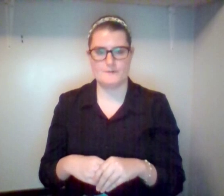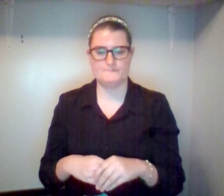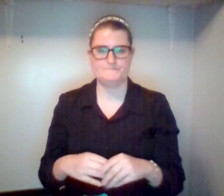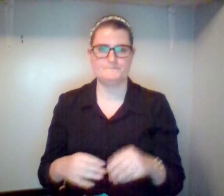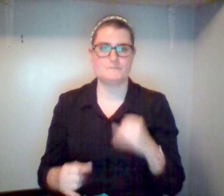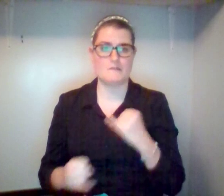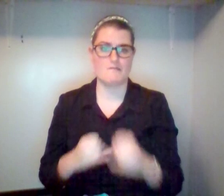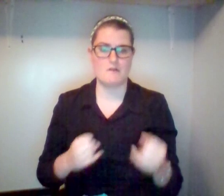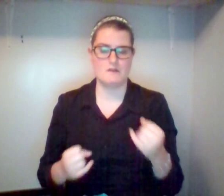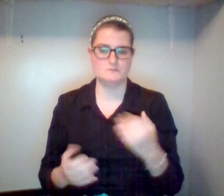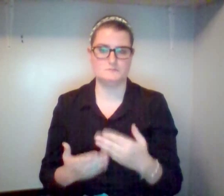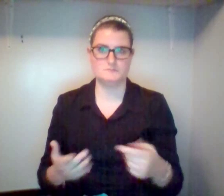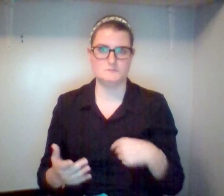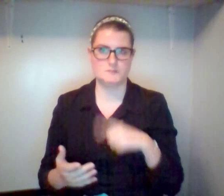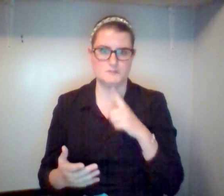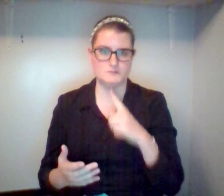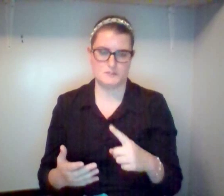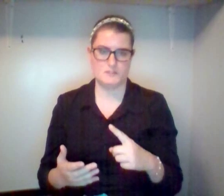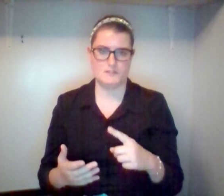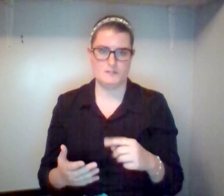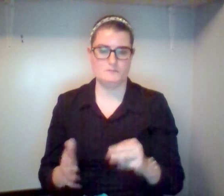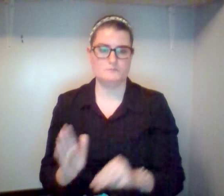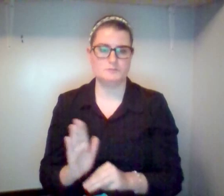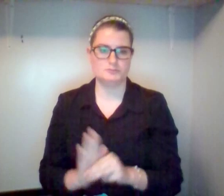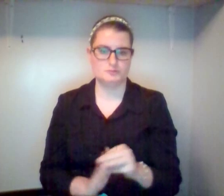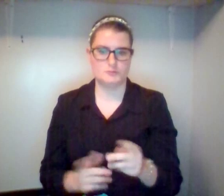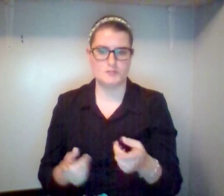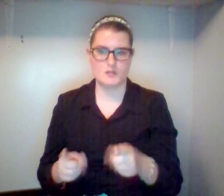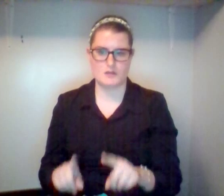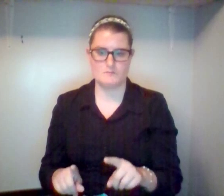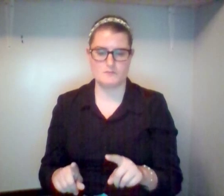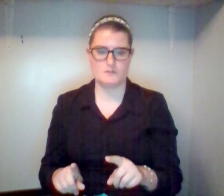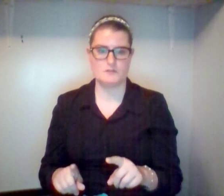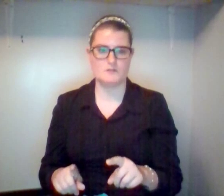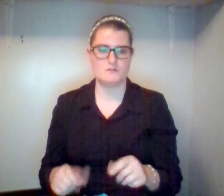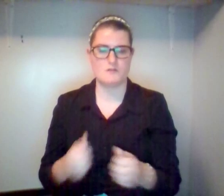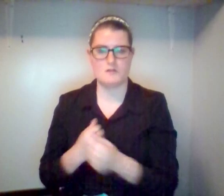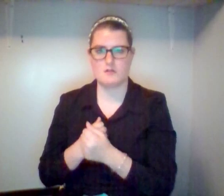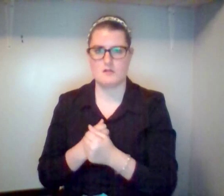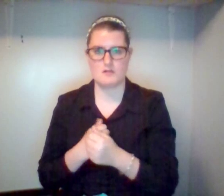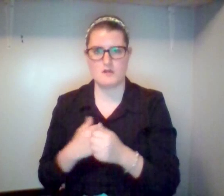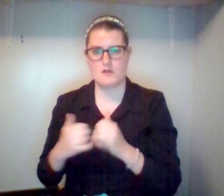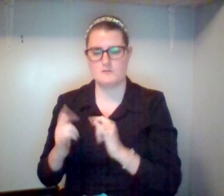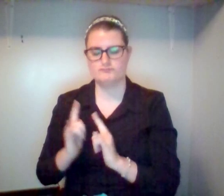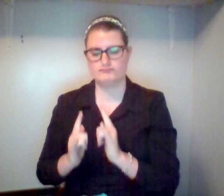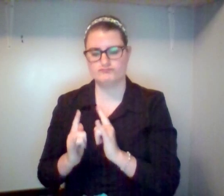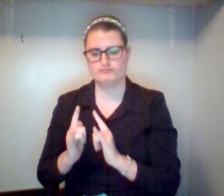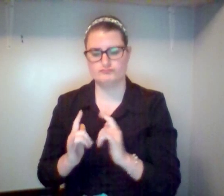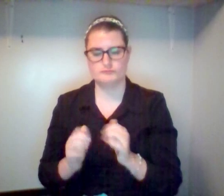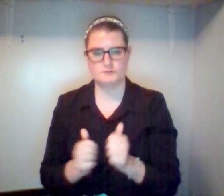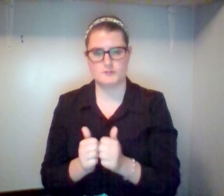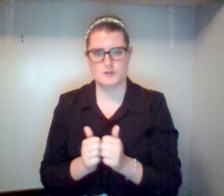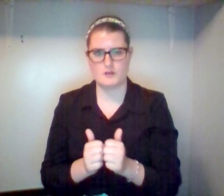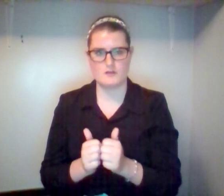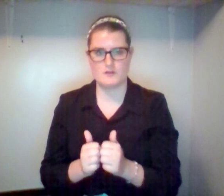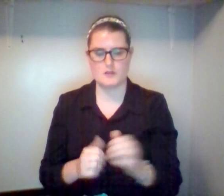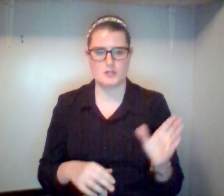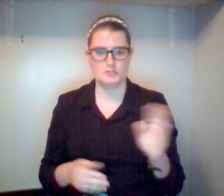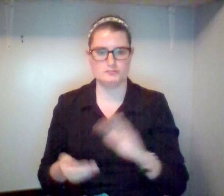If there is maturity, if there is deep love, if there is a community and family support, I'd